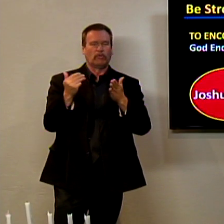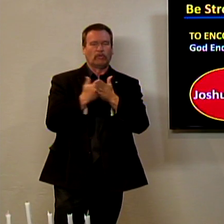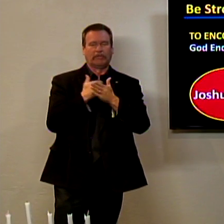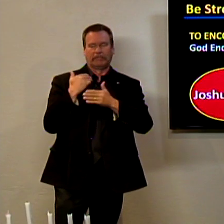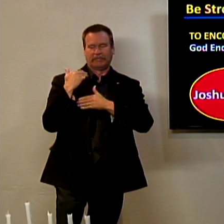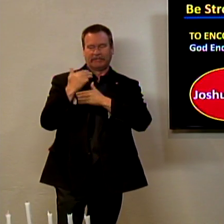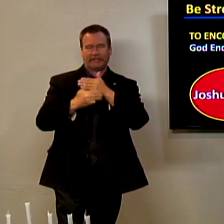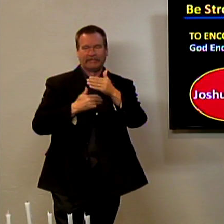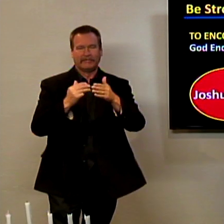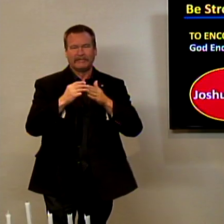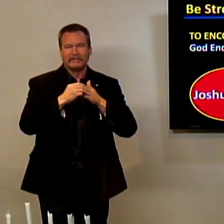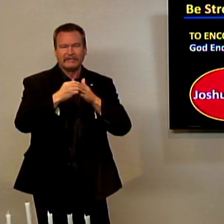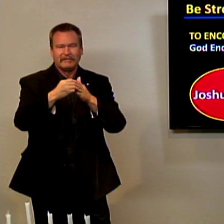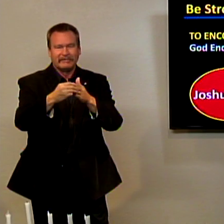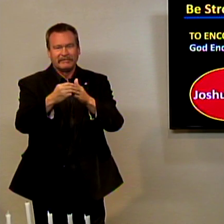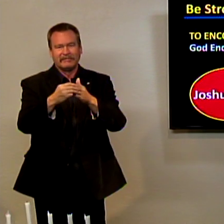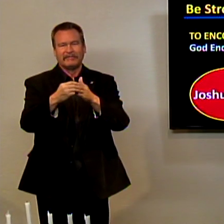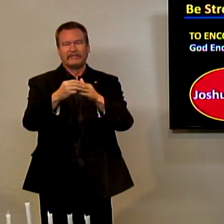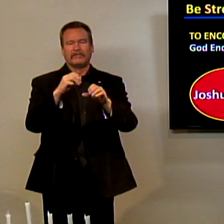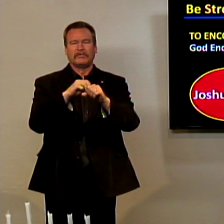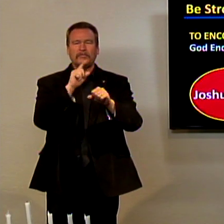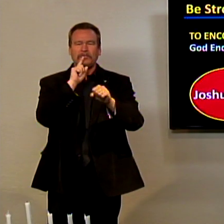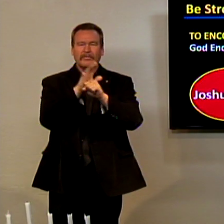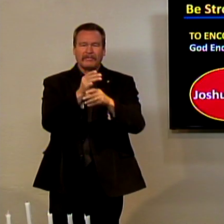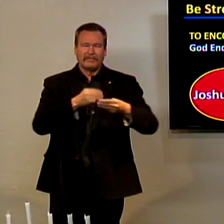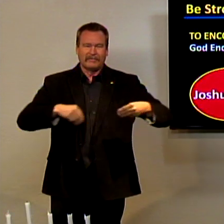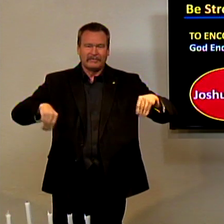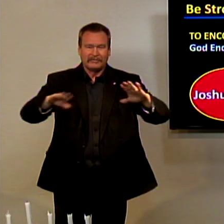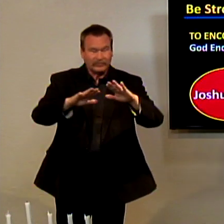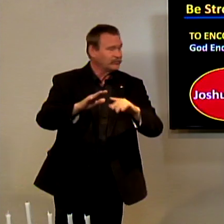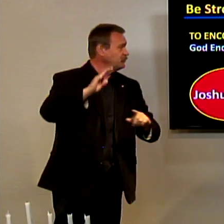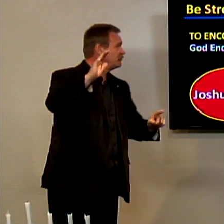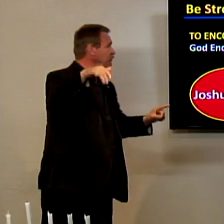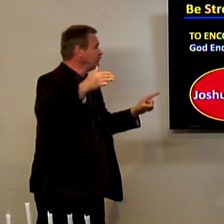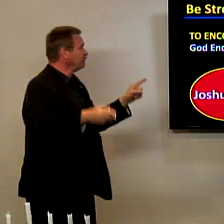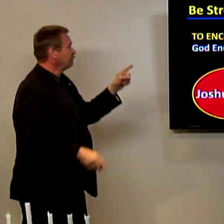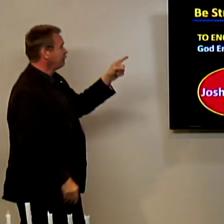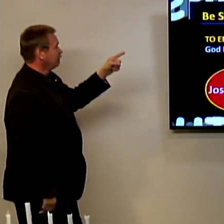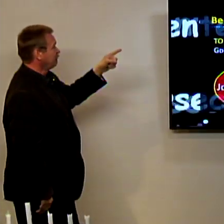is about. And it's talking about this new generation that's going to take over the leadership.